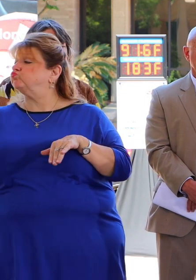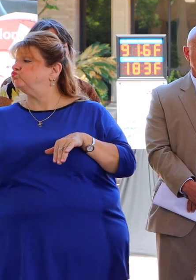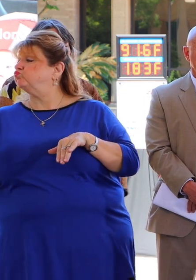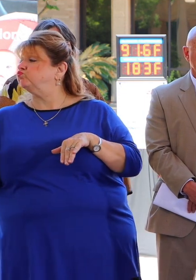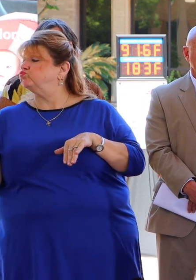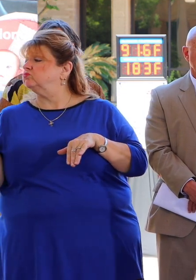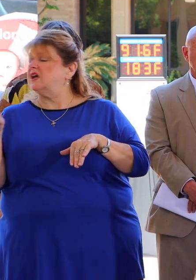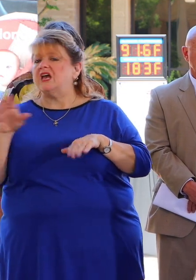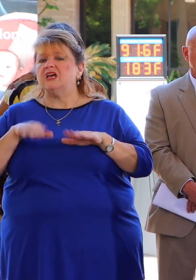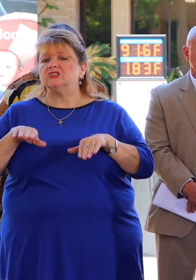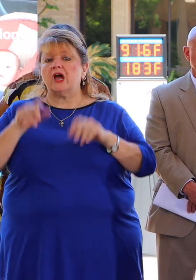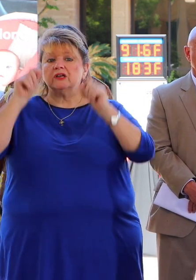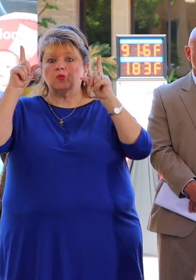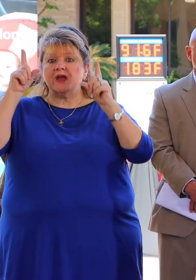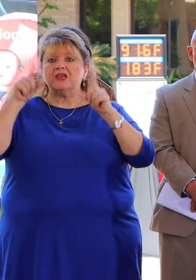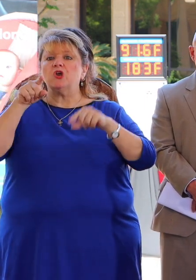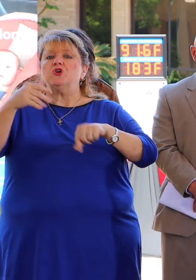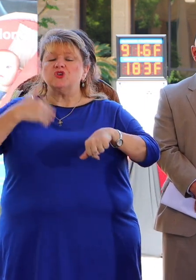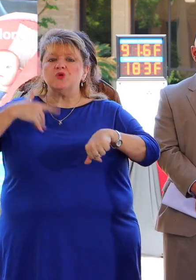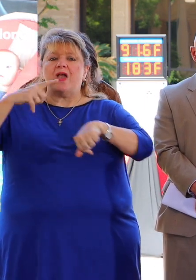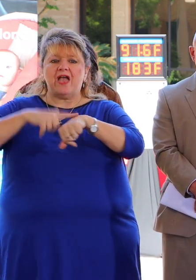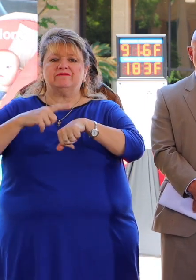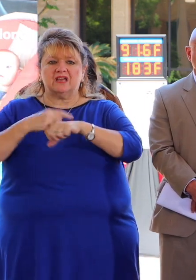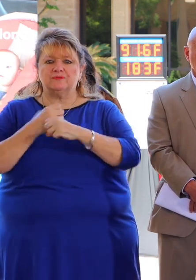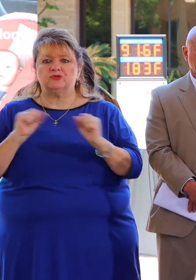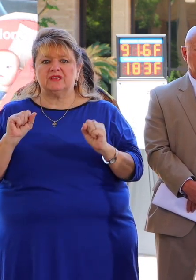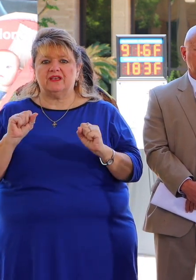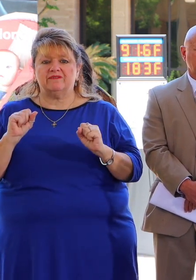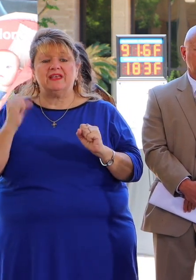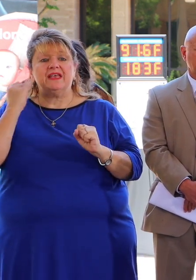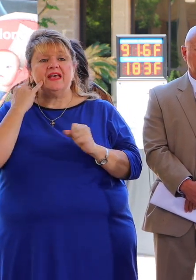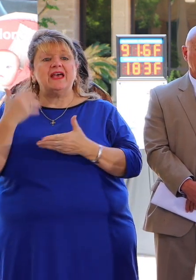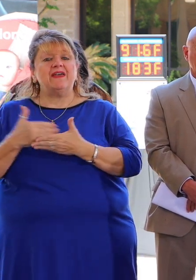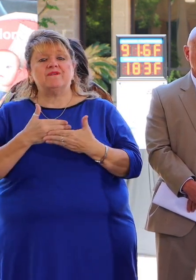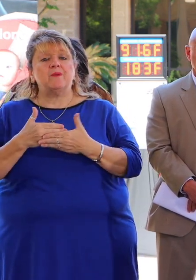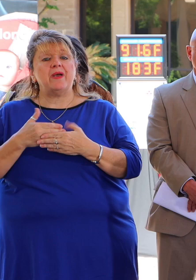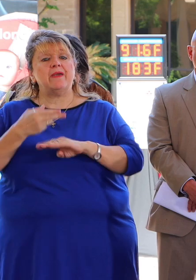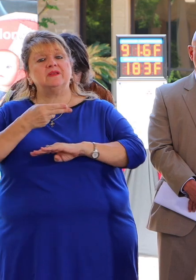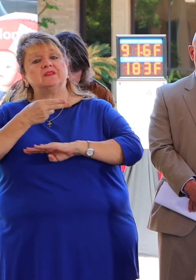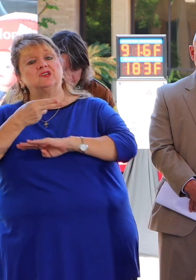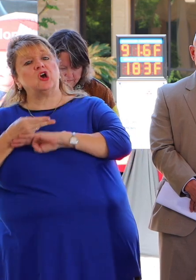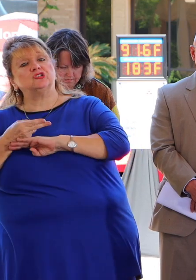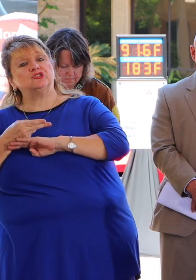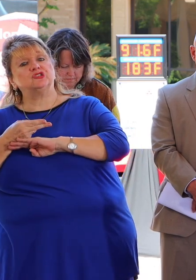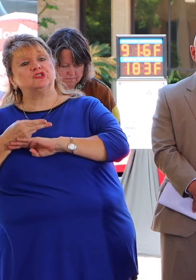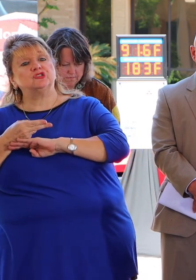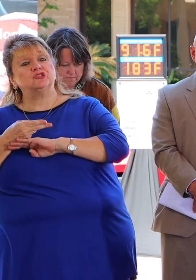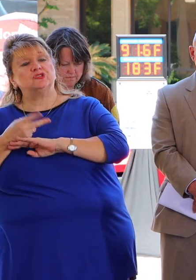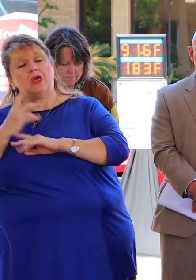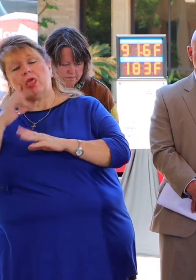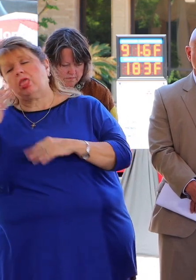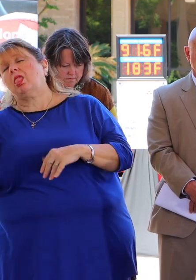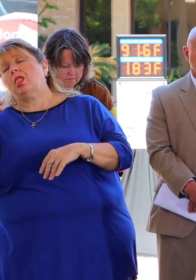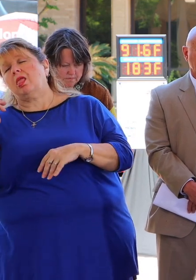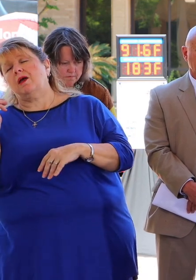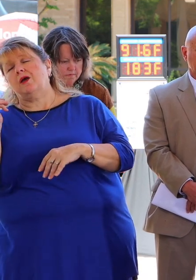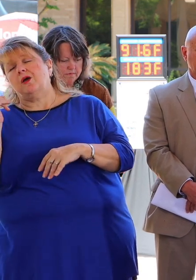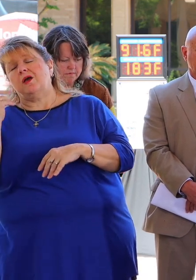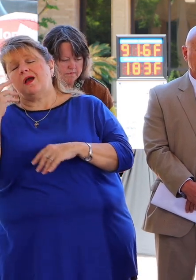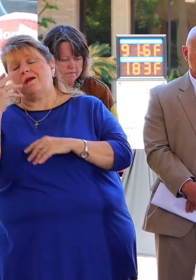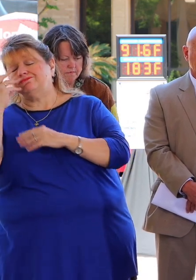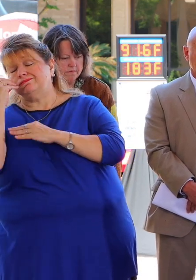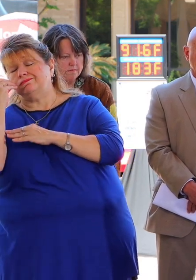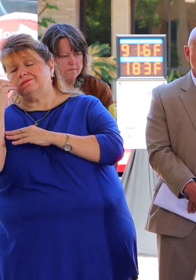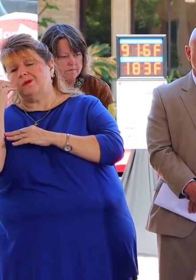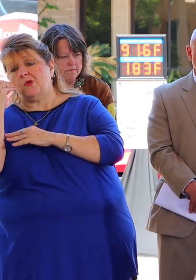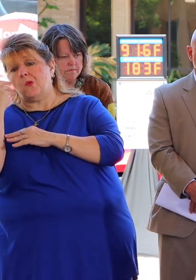child is awake, you still have some time. If that child is unconscious, we don't know what part of that 10 or 15 minutes we will have. So it